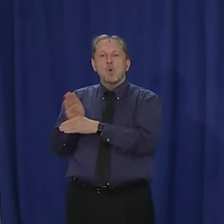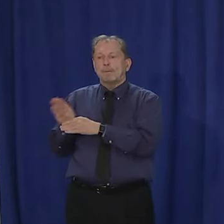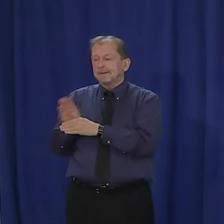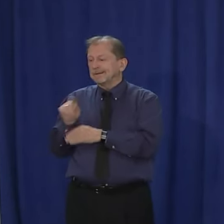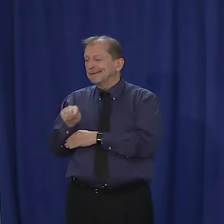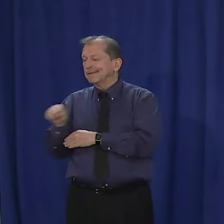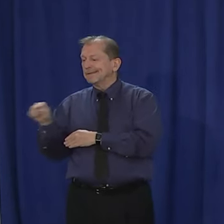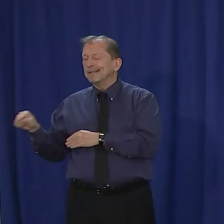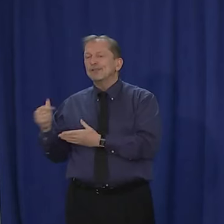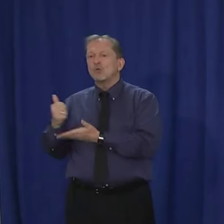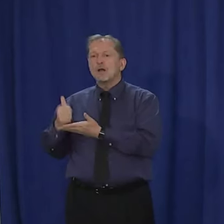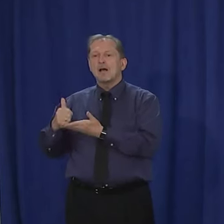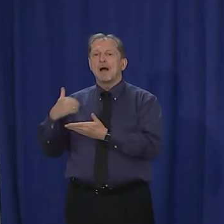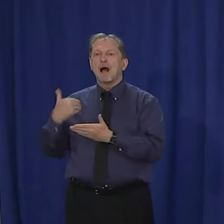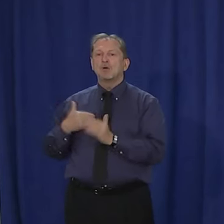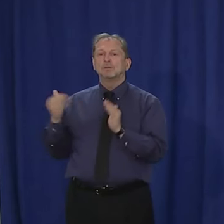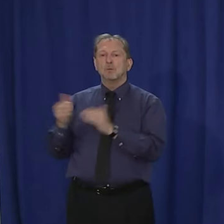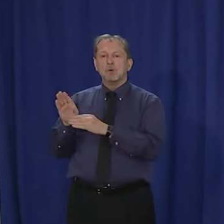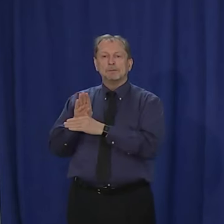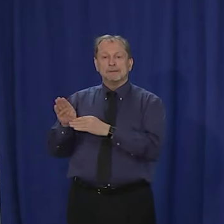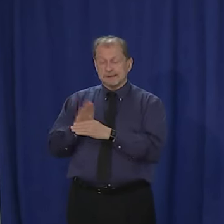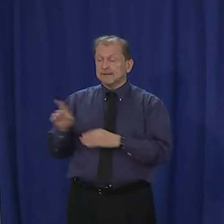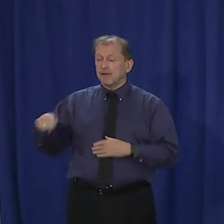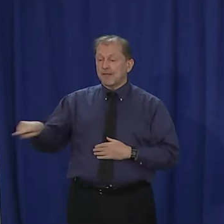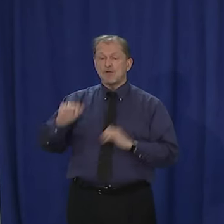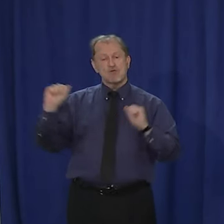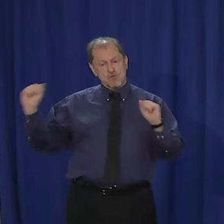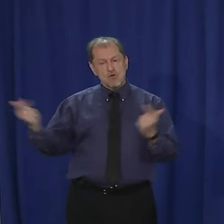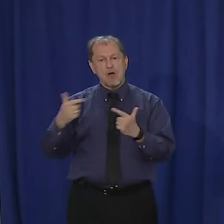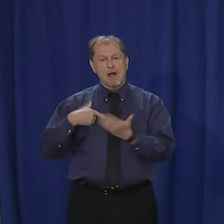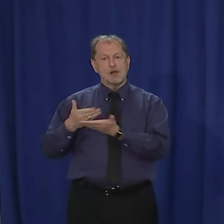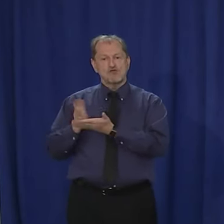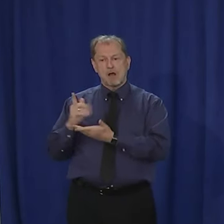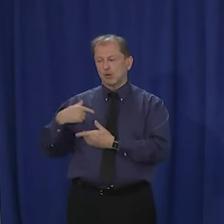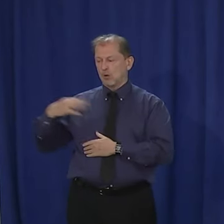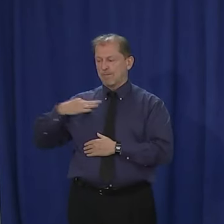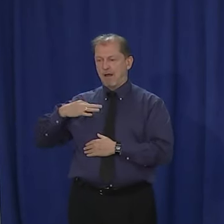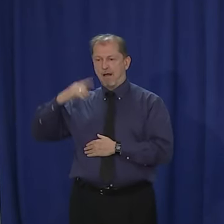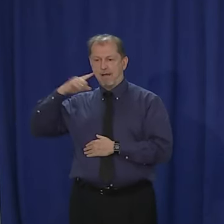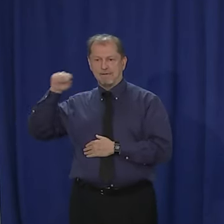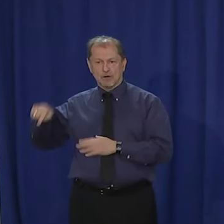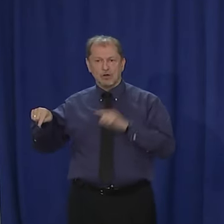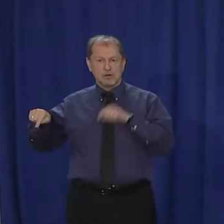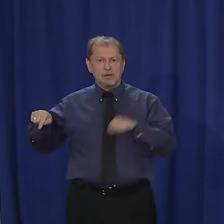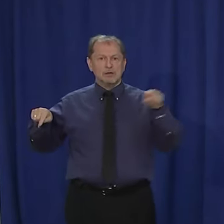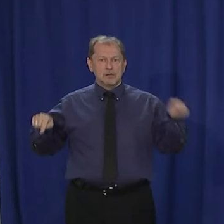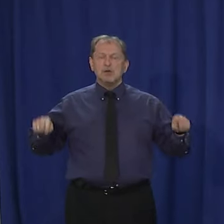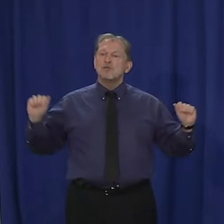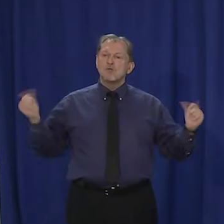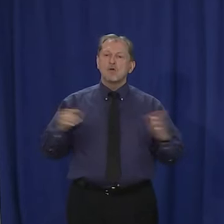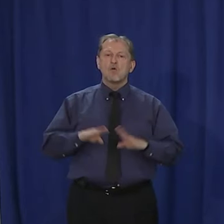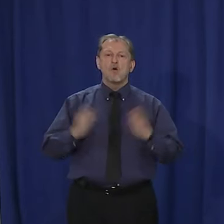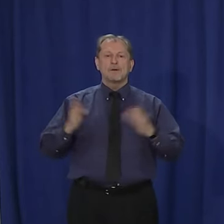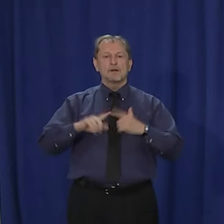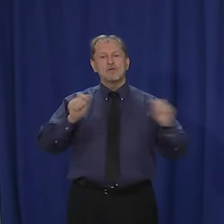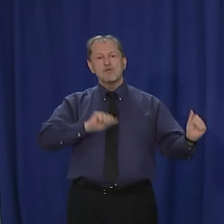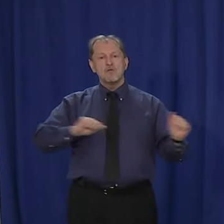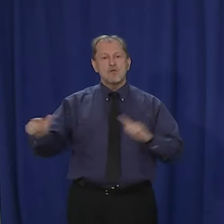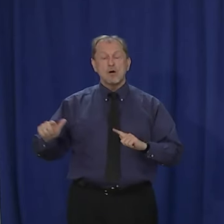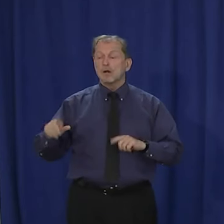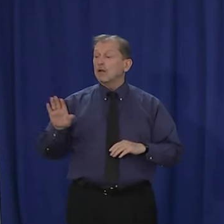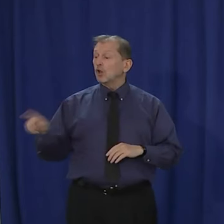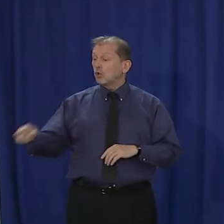help our neighborhood businesses keep afloat during this crisis. These are all available to Chicago's